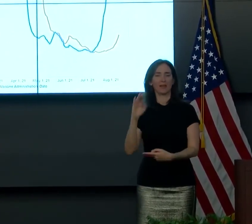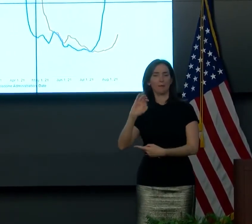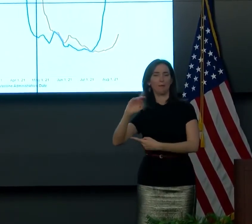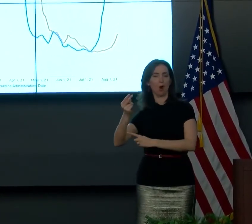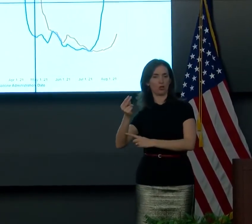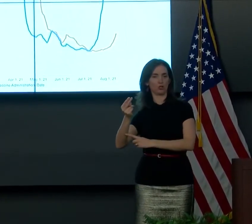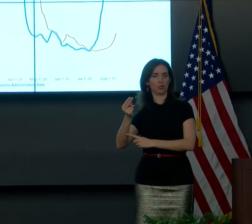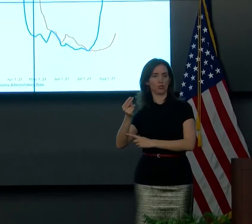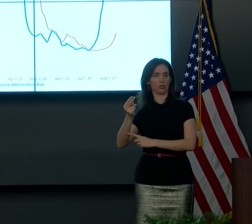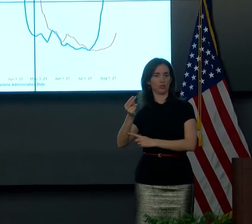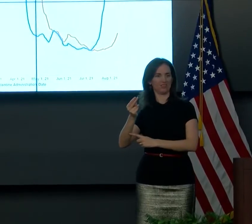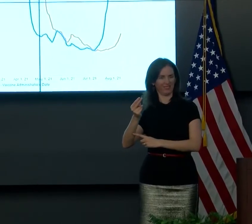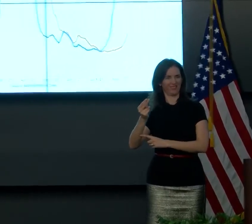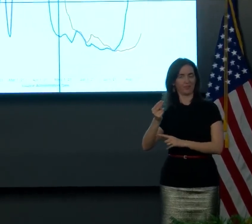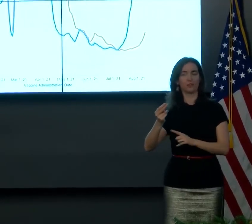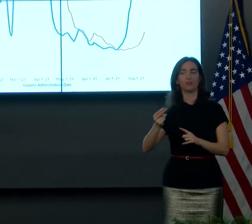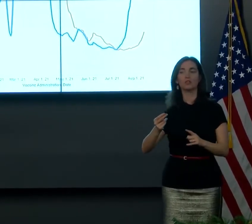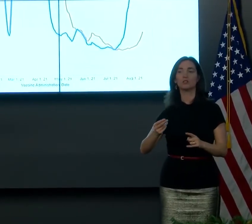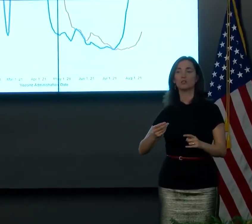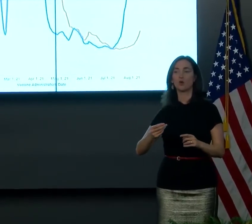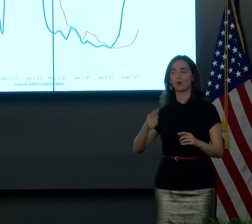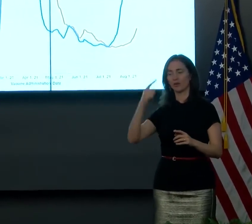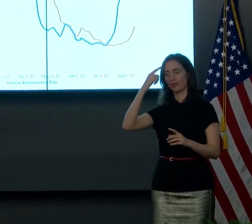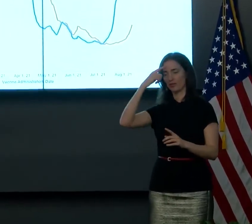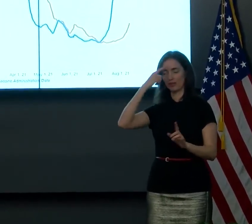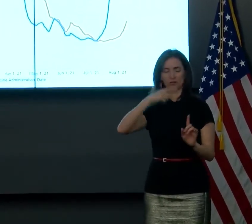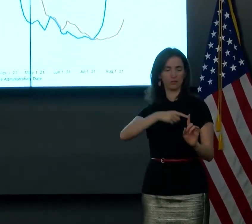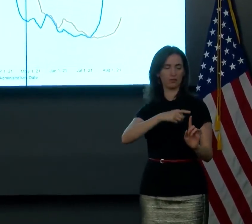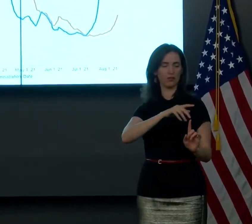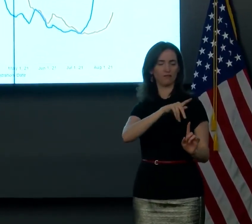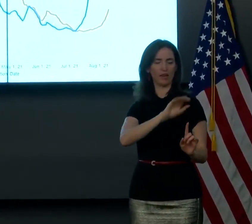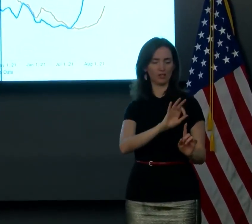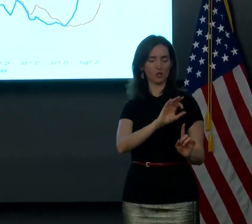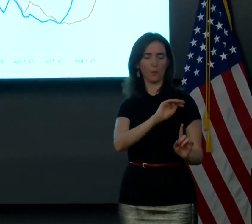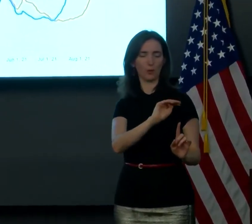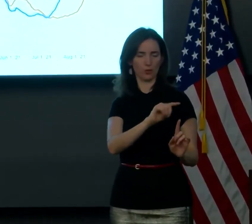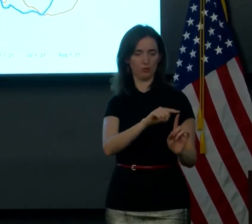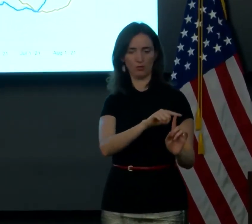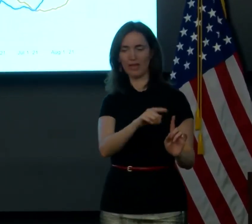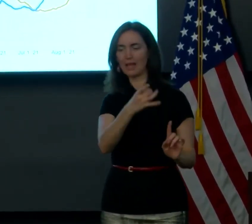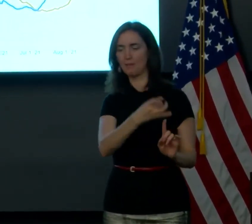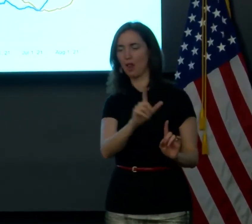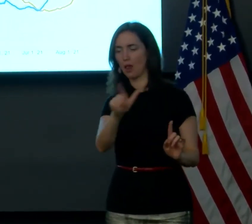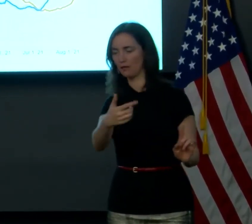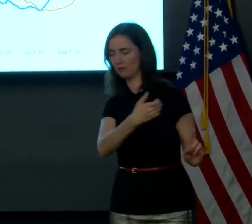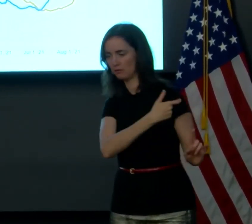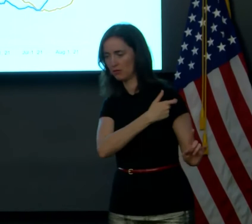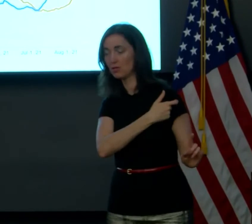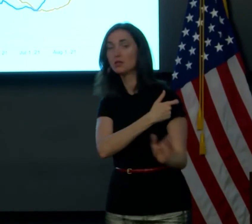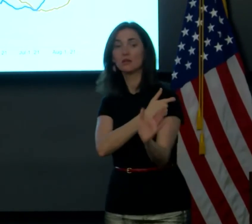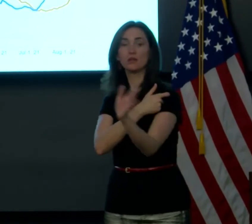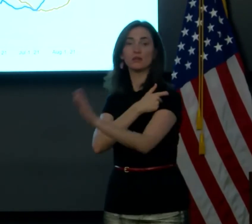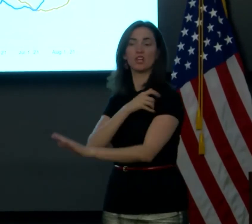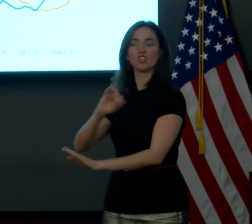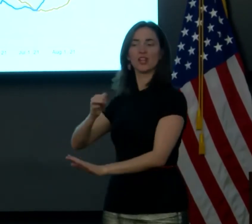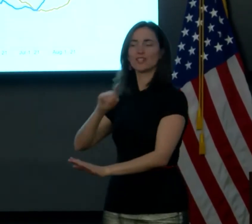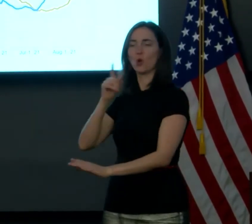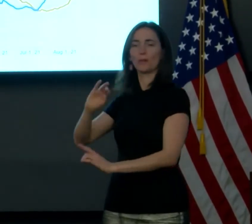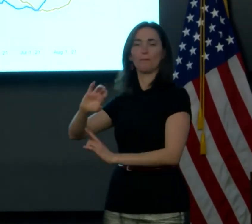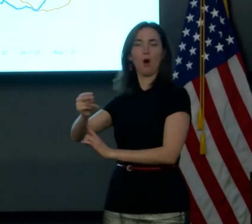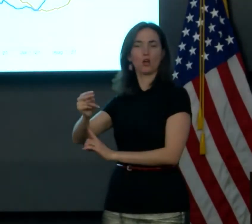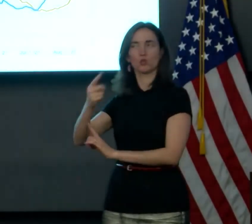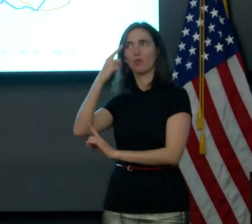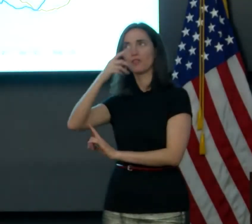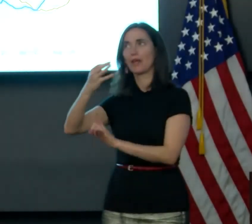little bit of time, if we're talking about this 8-month time frame, before a recommendation would be needed, if it would be the same 8-month recommendation or not.